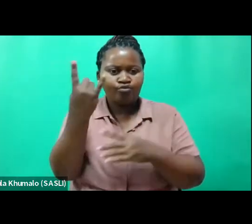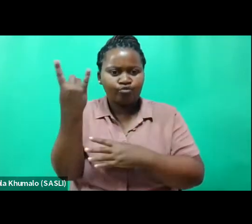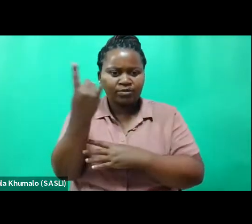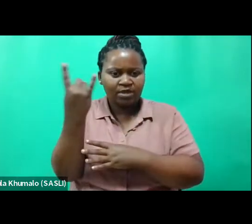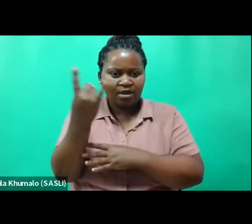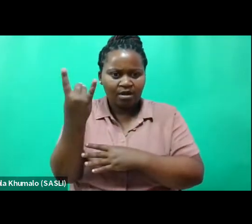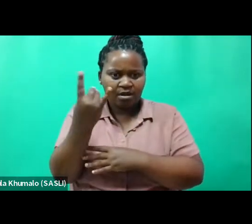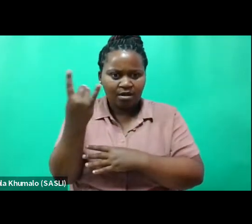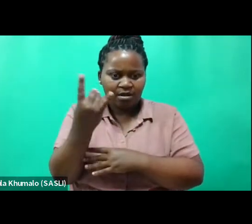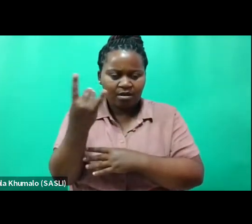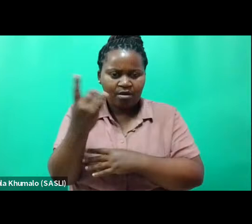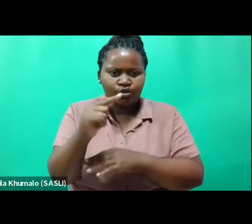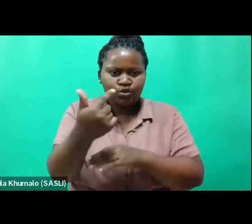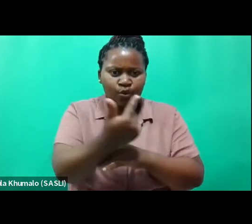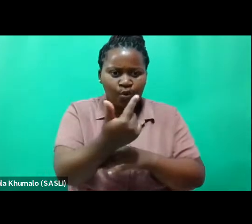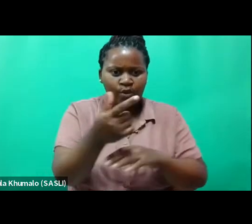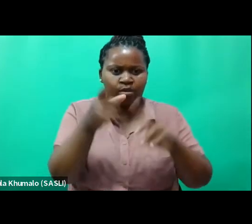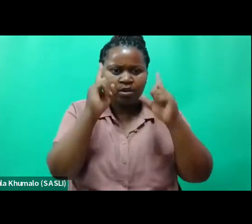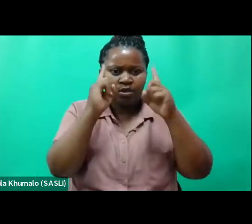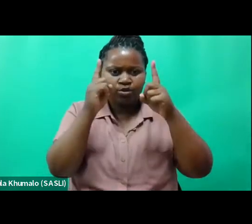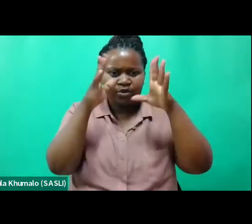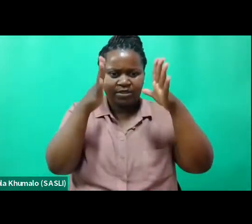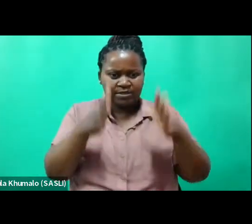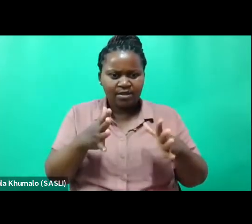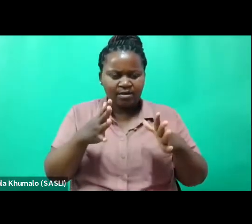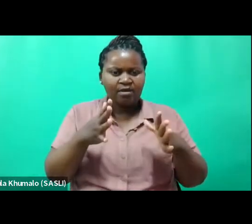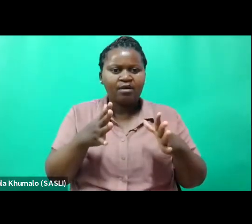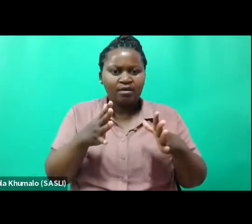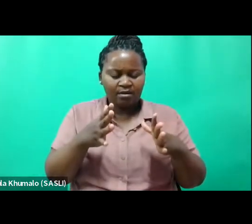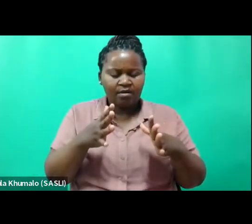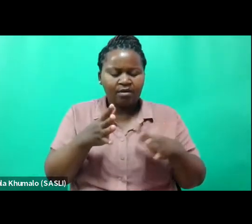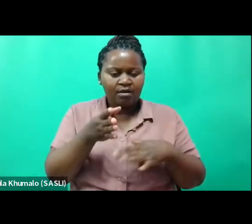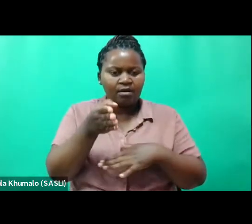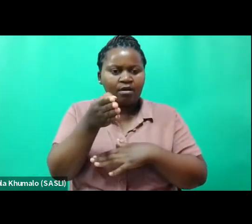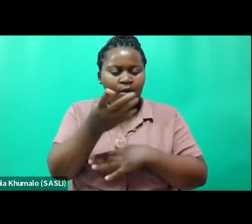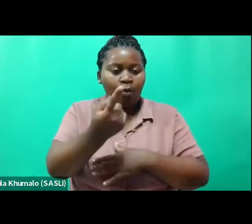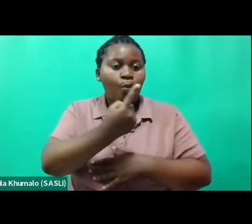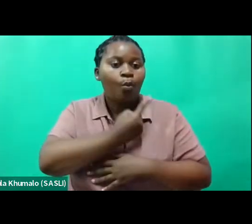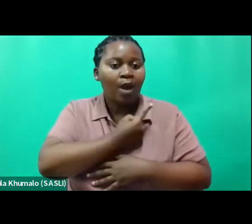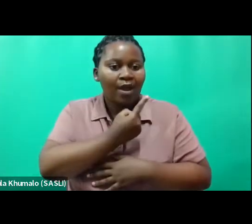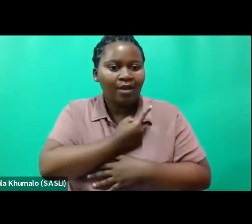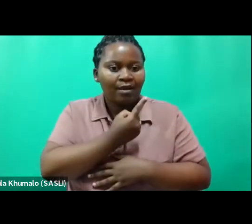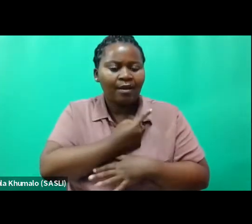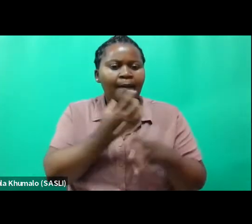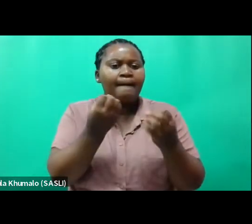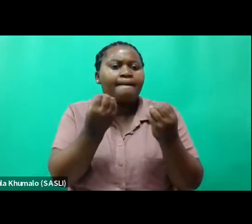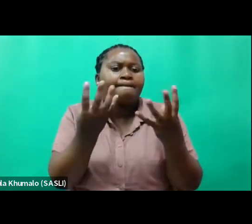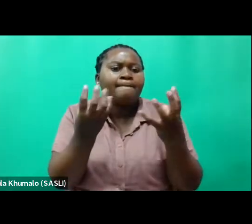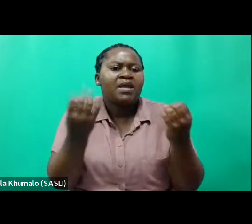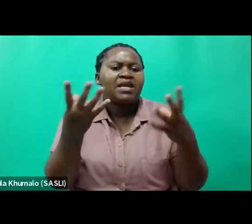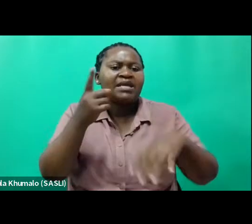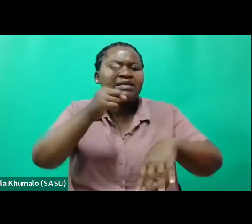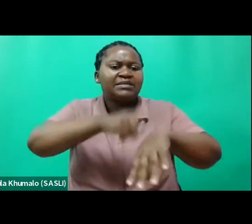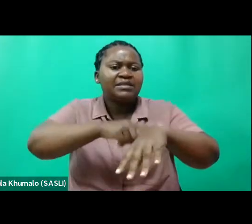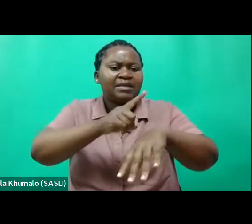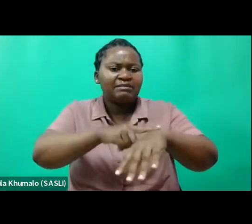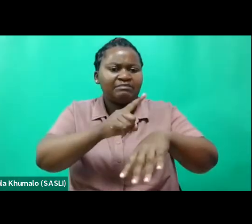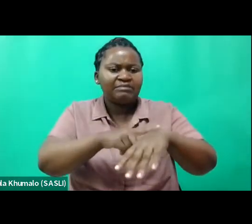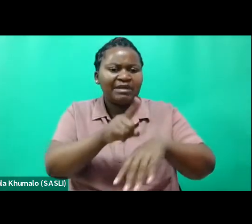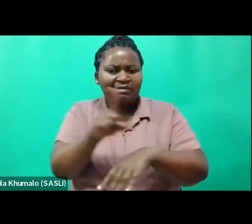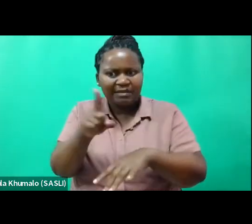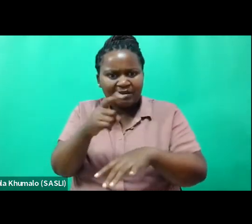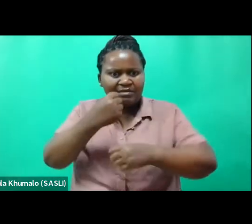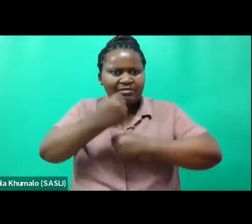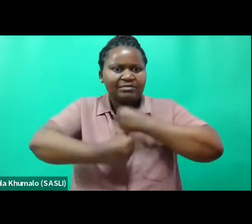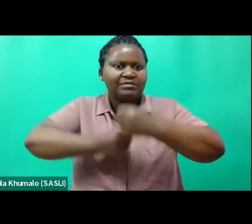you educators who are here, right? Here is why. Many times, they struggle with the use